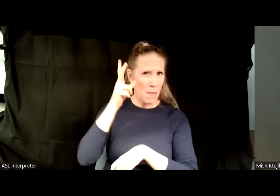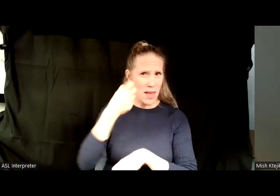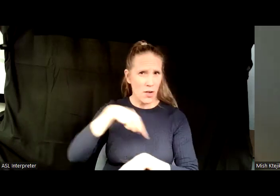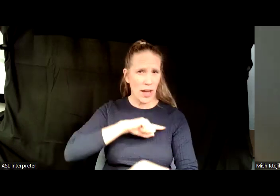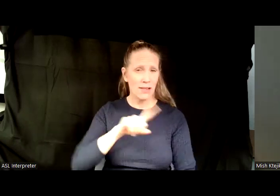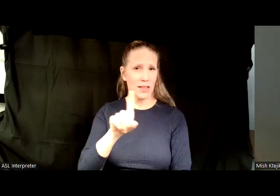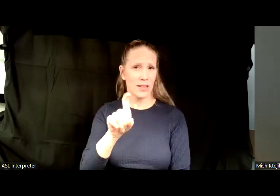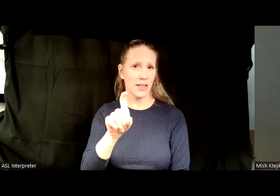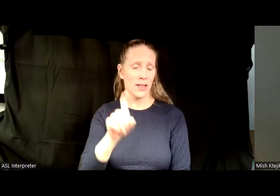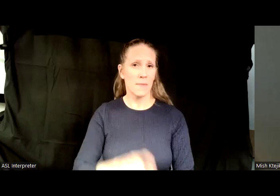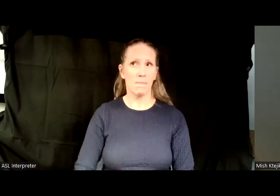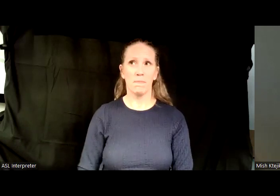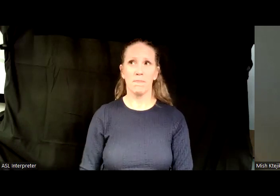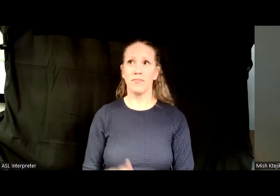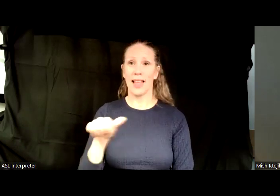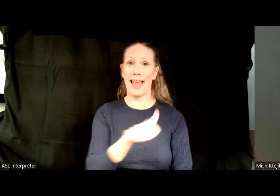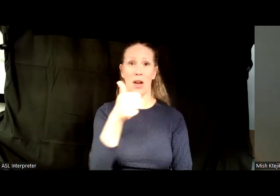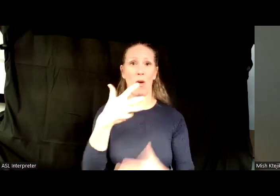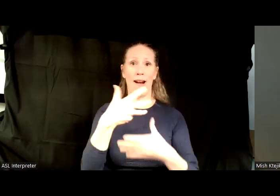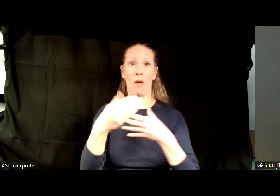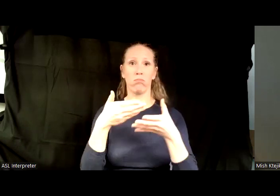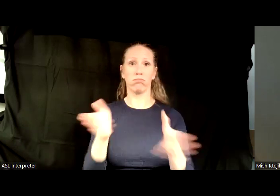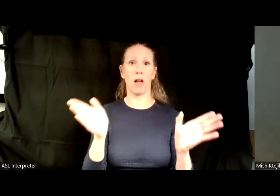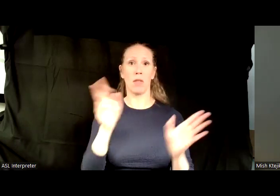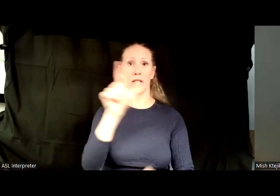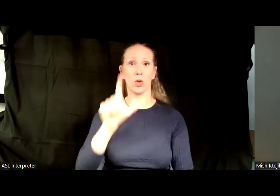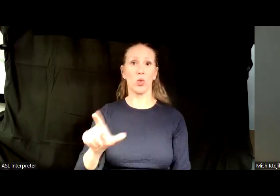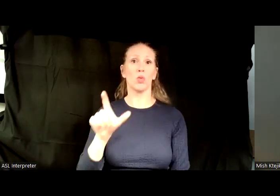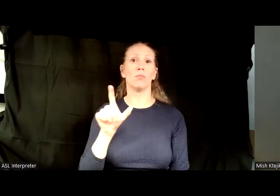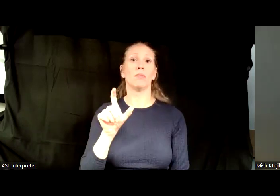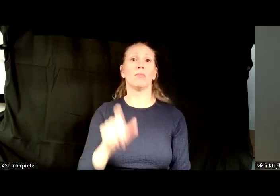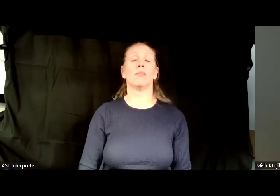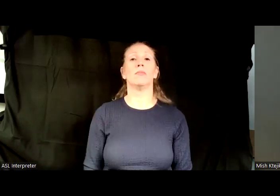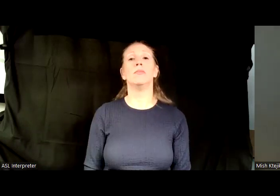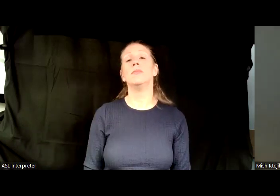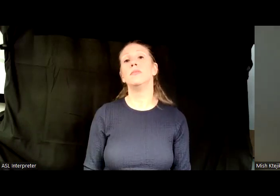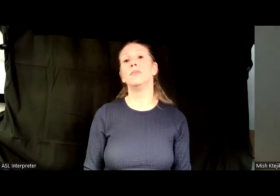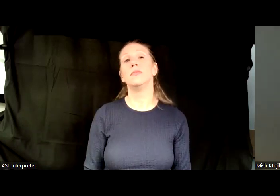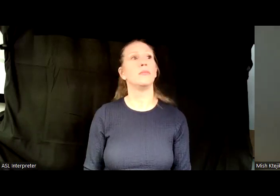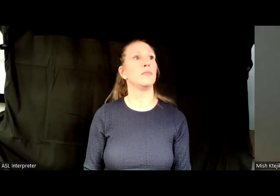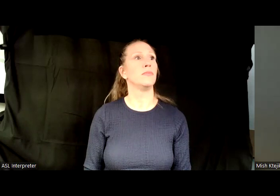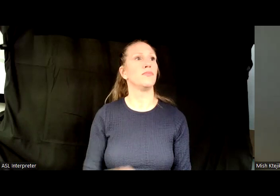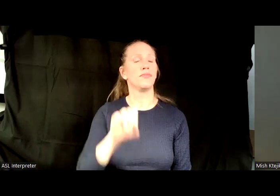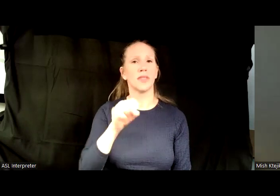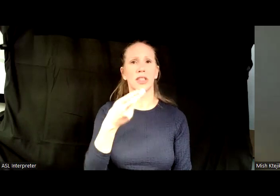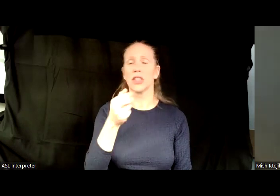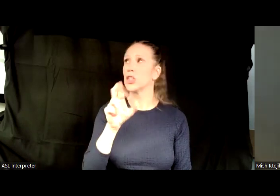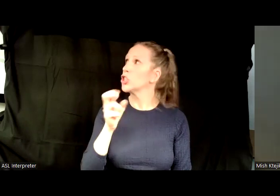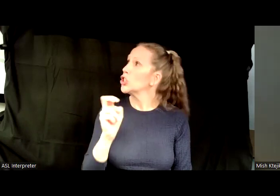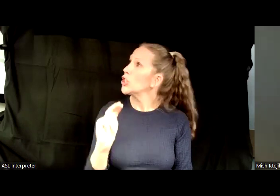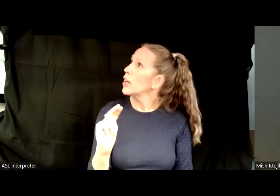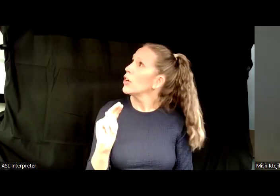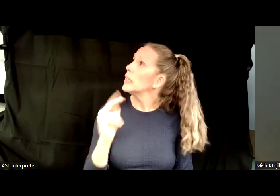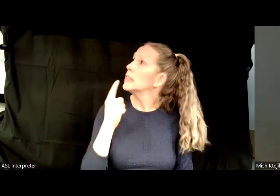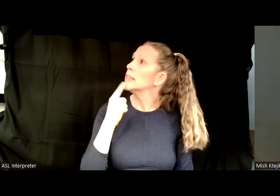having difficulty hearing us? Anyone out in the Zoom audience? Sammy, this is,